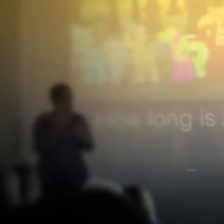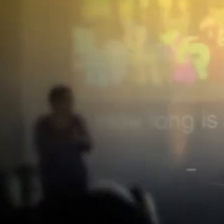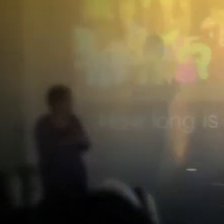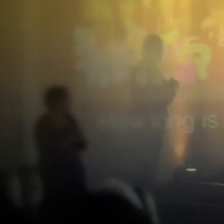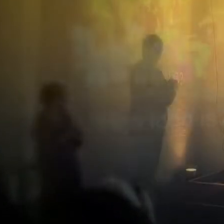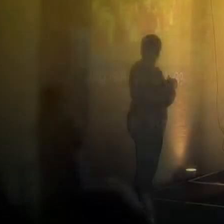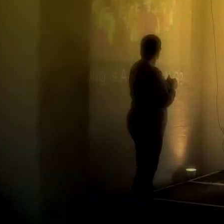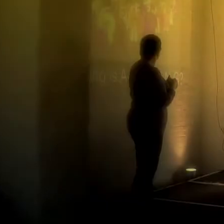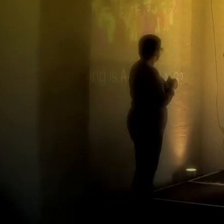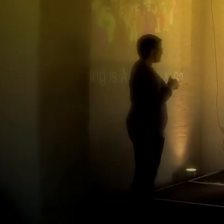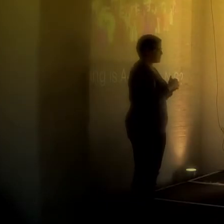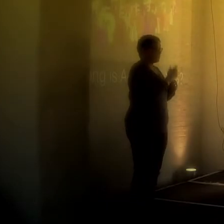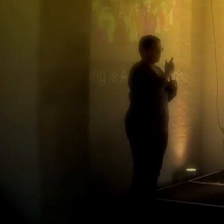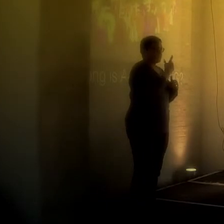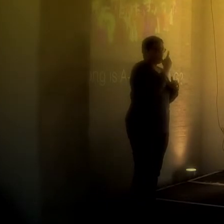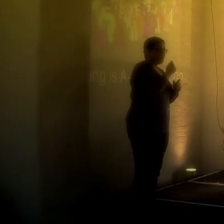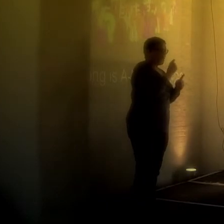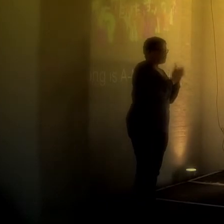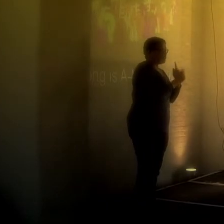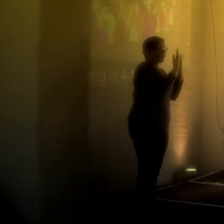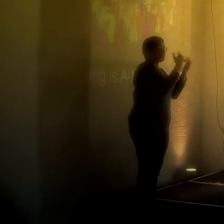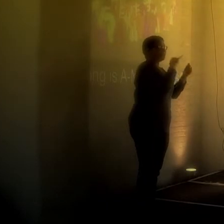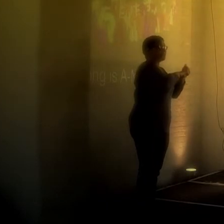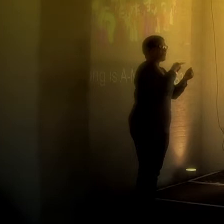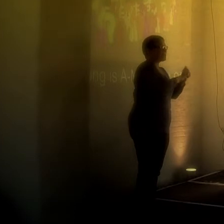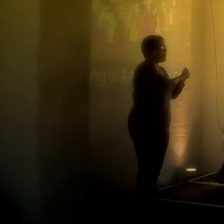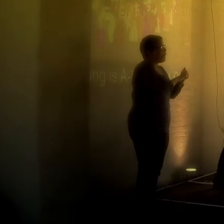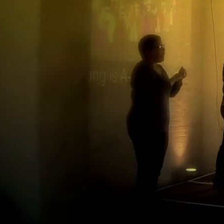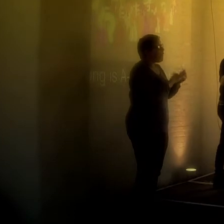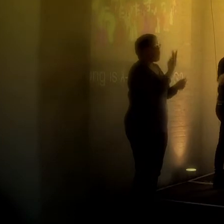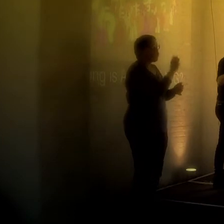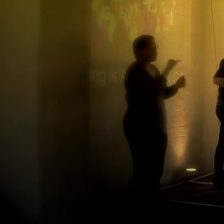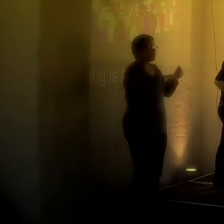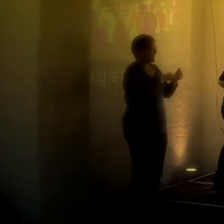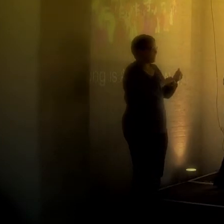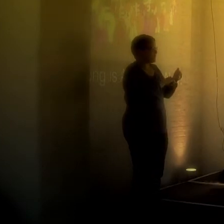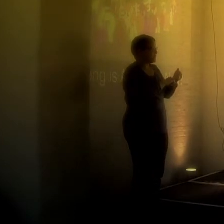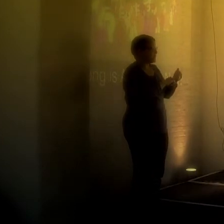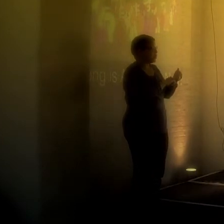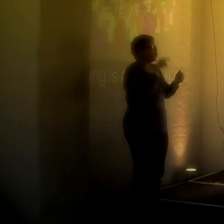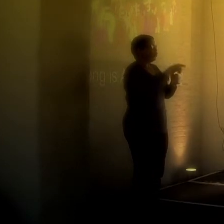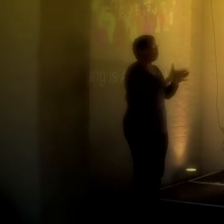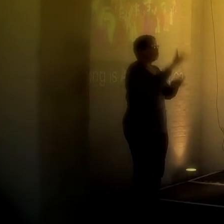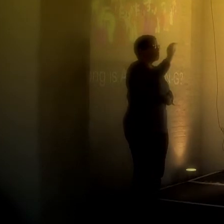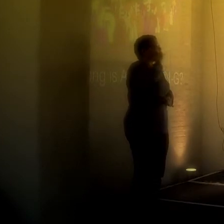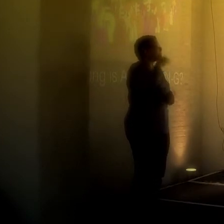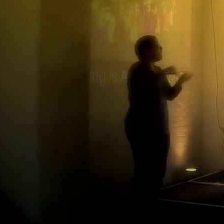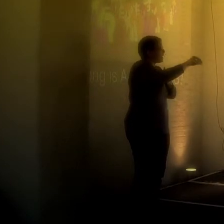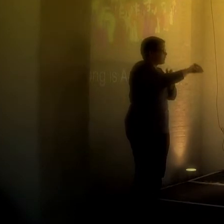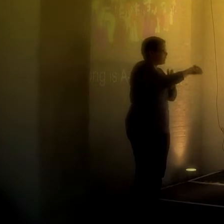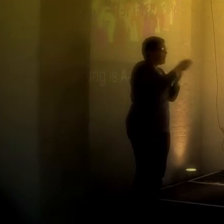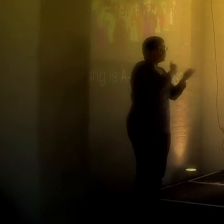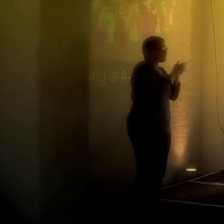whatever it is that we're looking at. You can do it in 10 seconds. Do it for 30 seconds and YouTube will pay you. But it doesn't really matter how long it